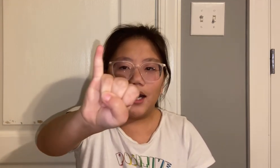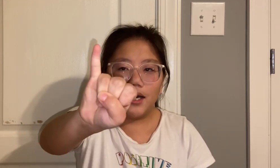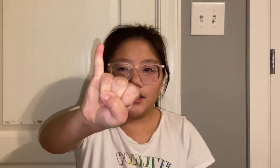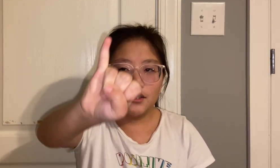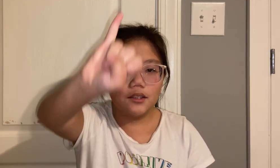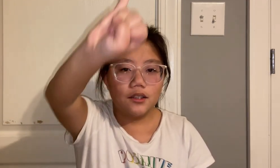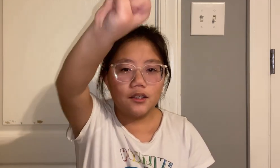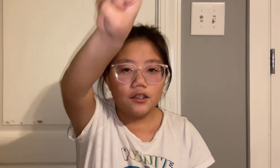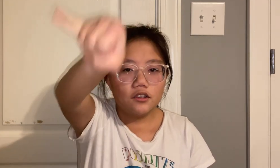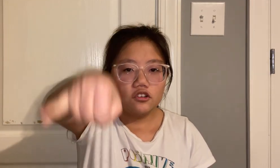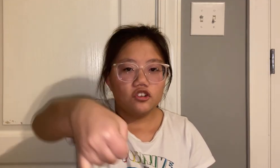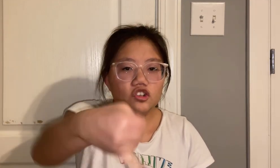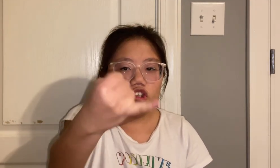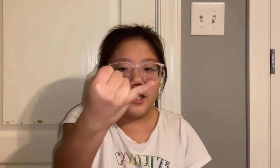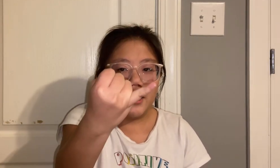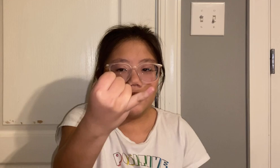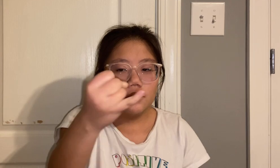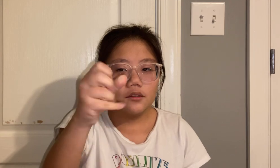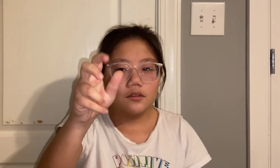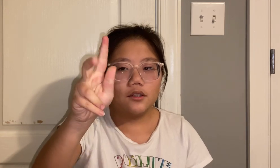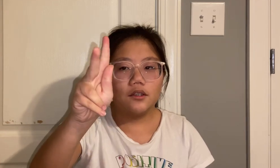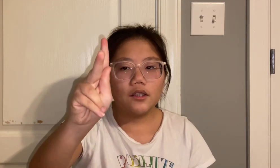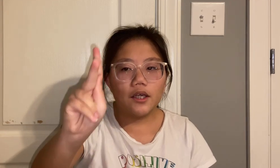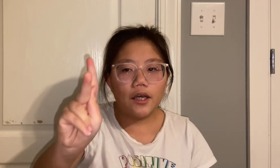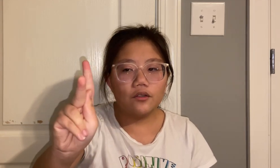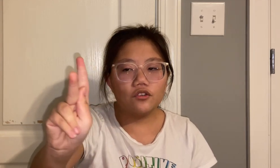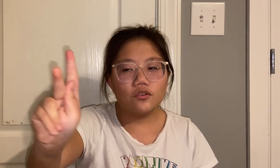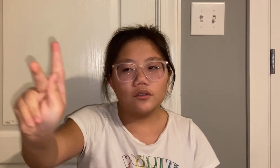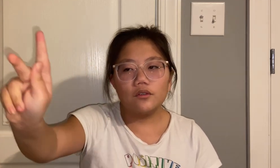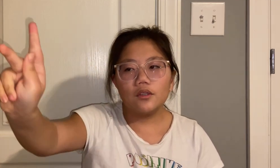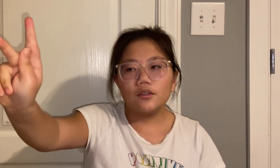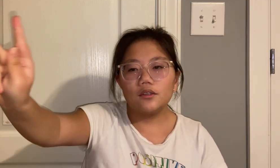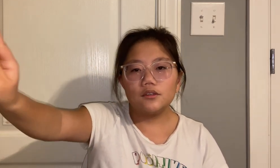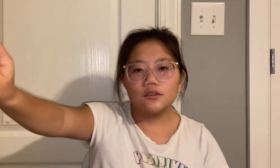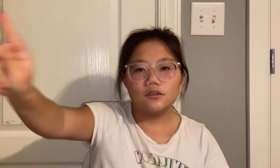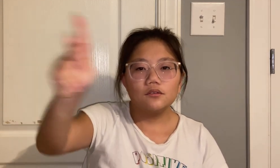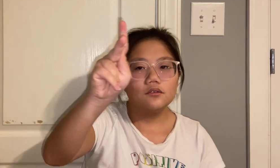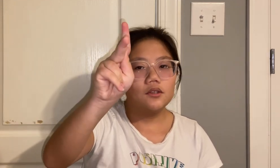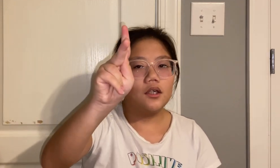j and then k you're just going to go like this okay